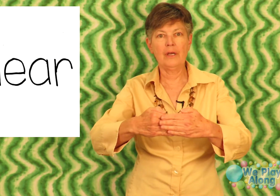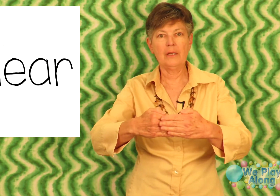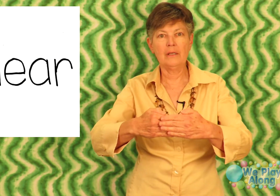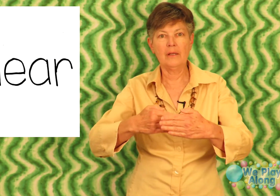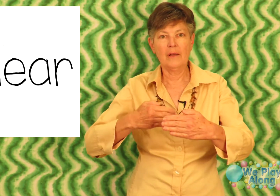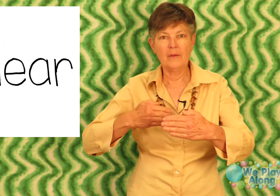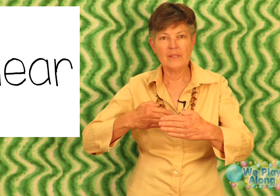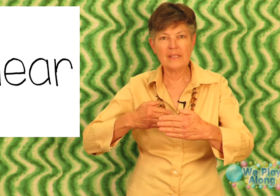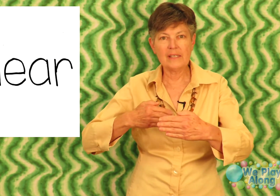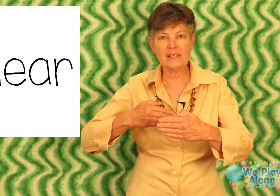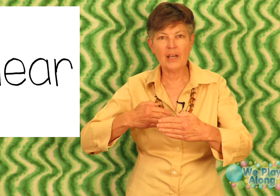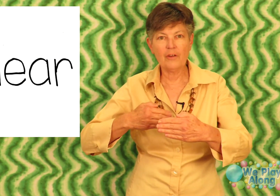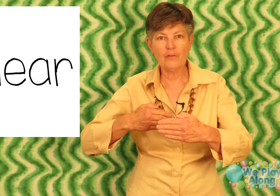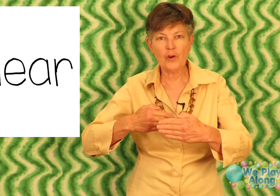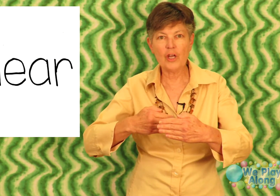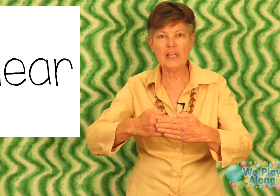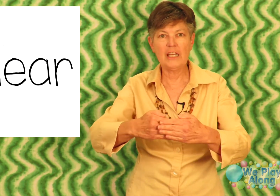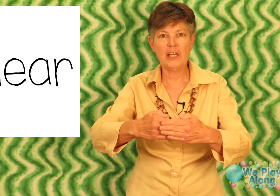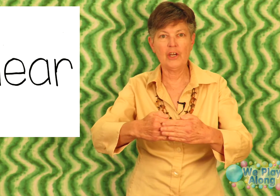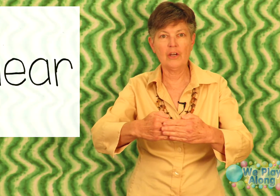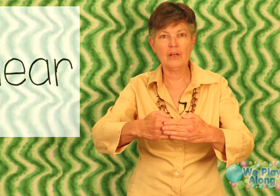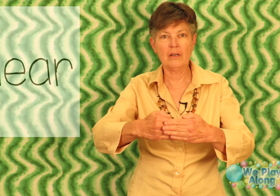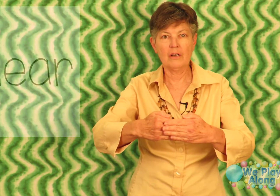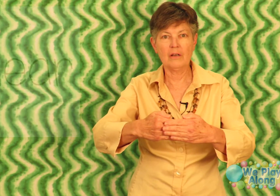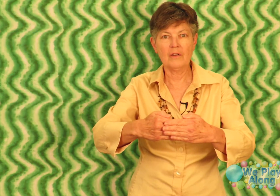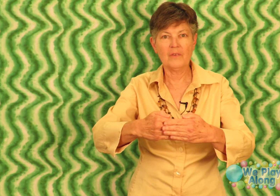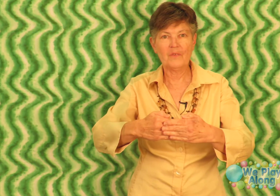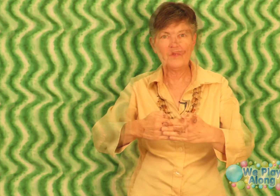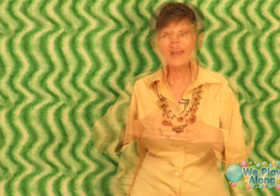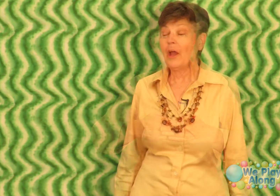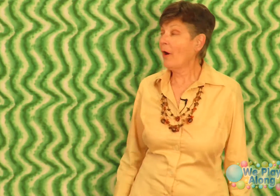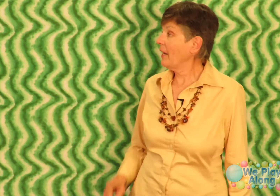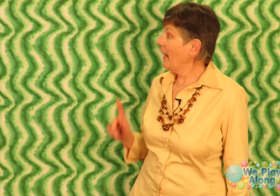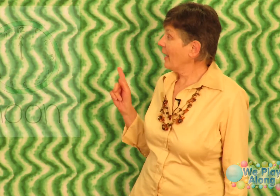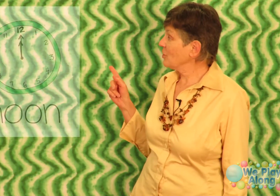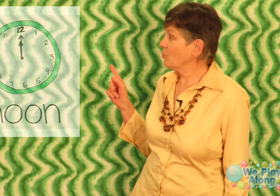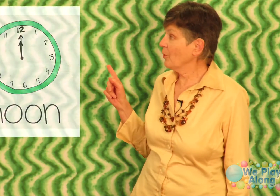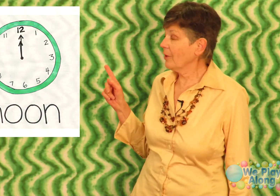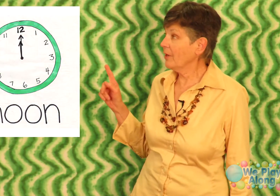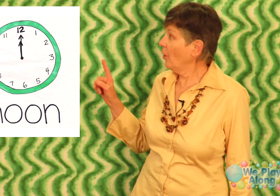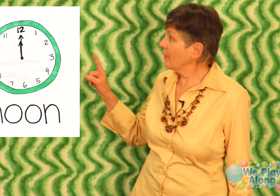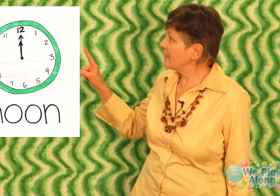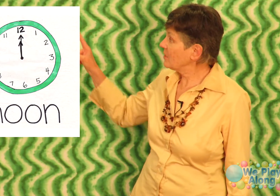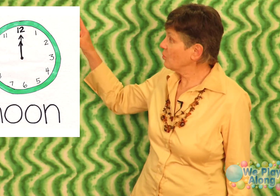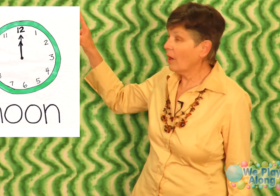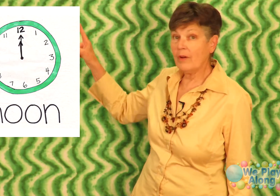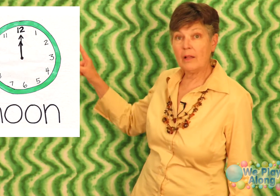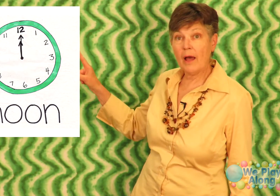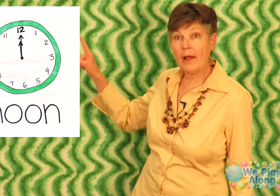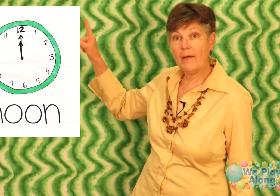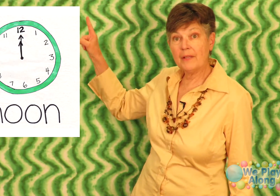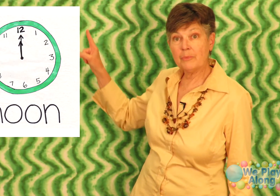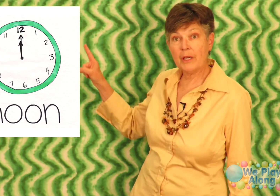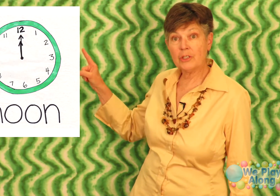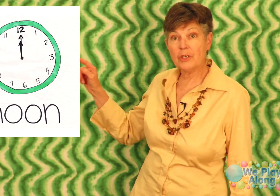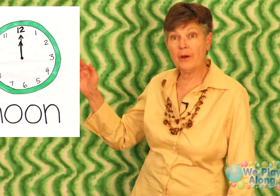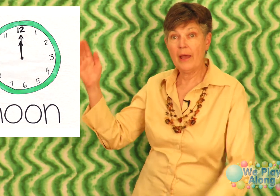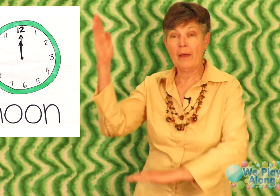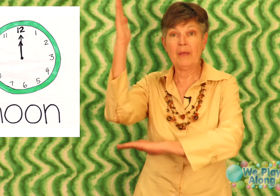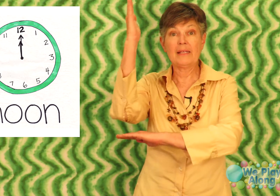it. This is a sign for near. Now our next word, notice it's 12 o'clock on this picture because